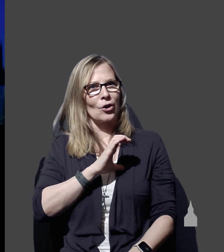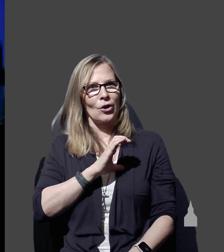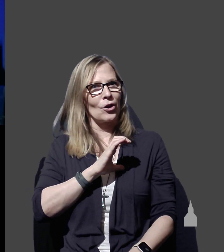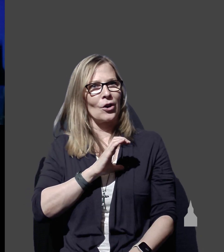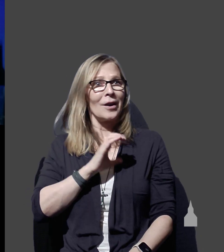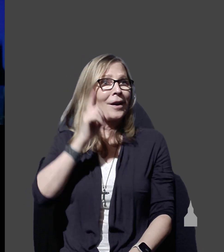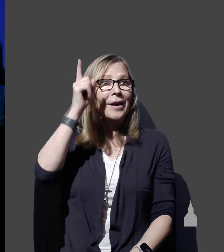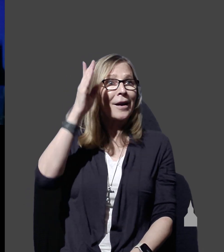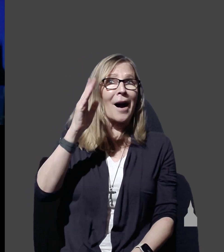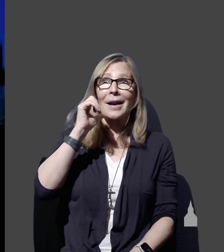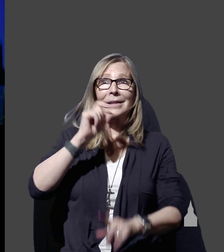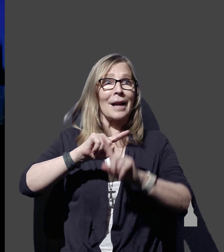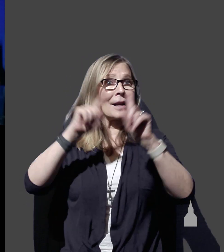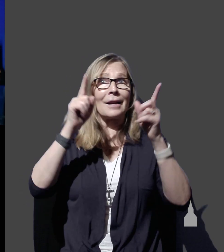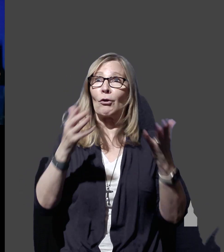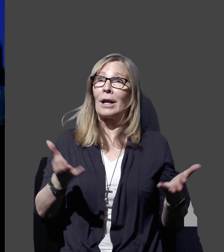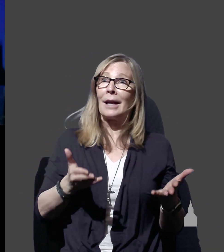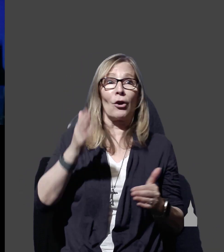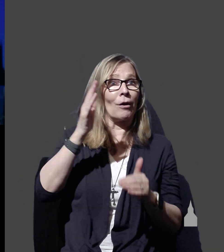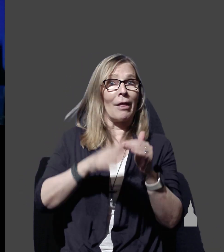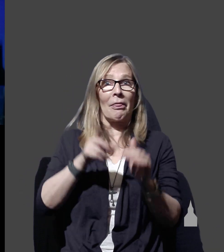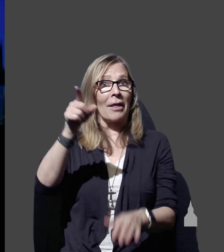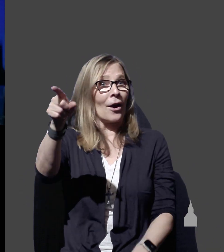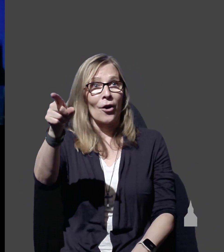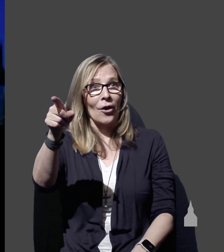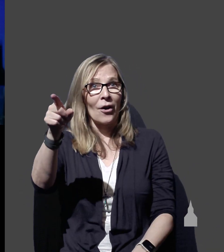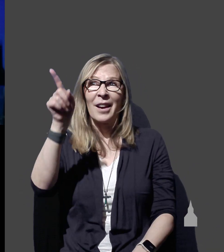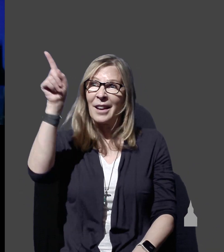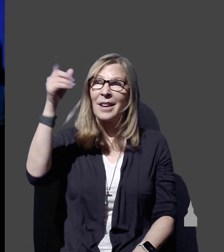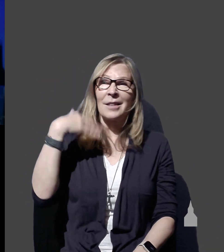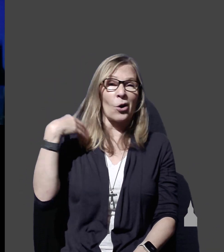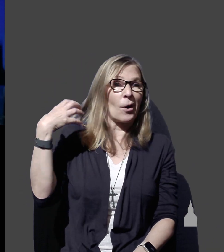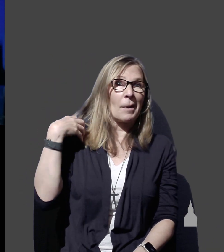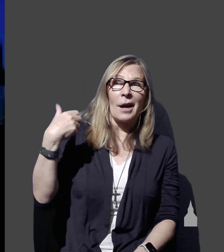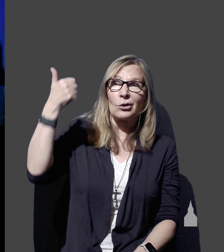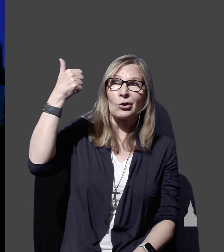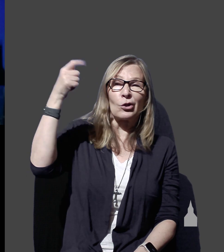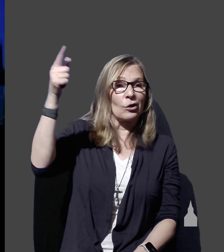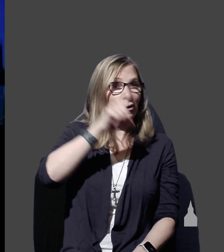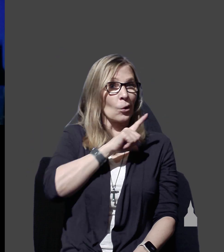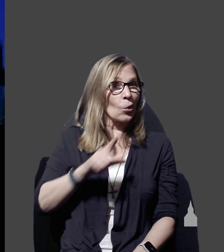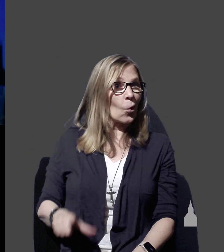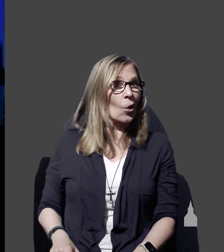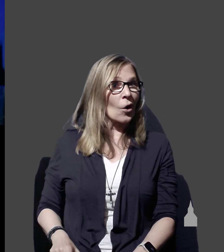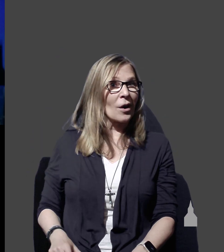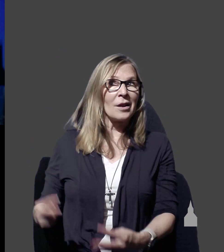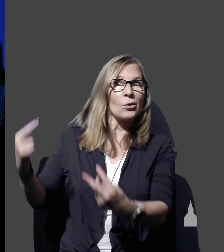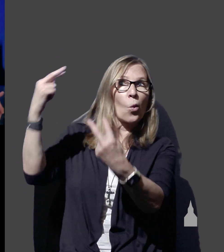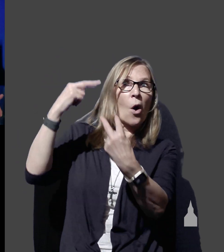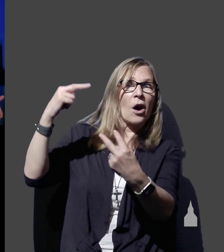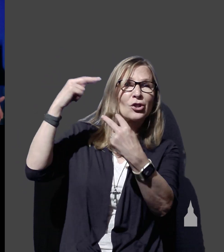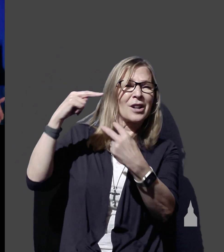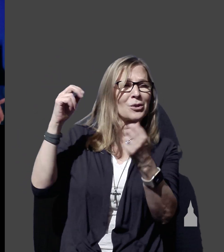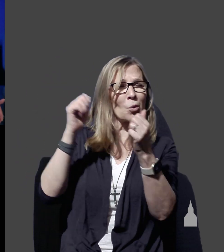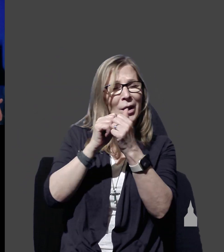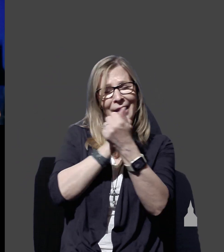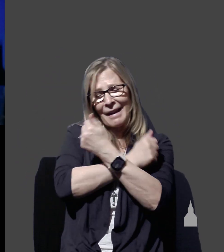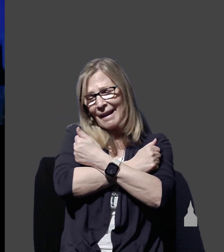God's not any different here than there. He is our master, he's the Lord, and he's watching us in